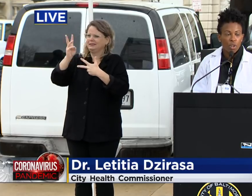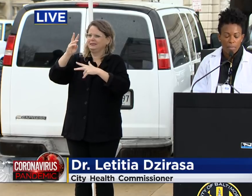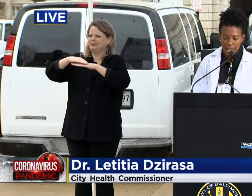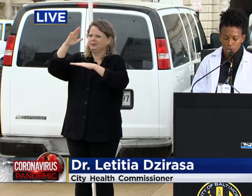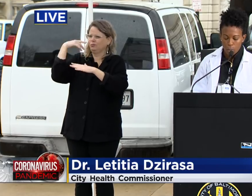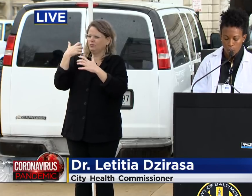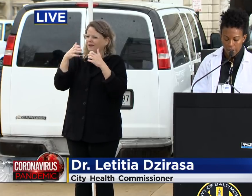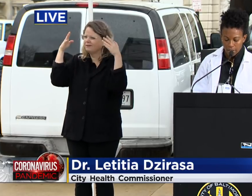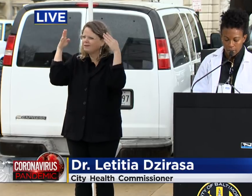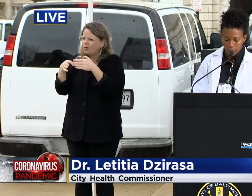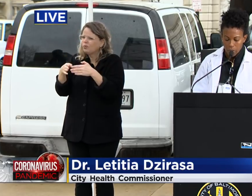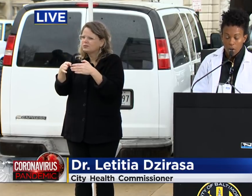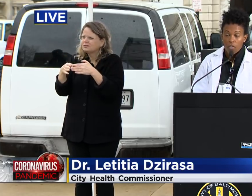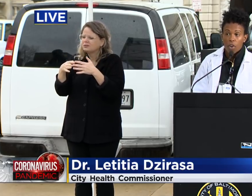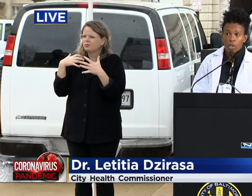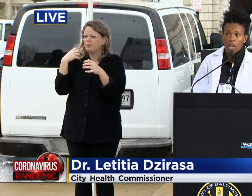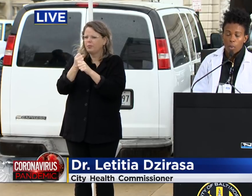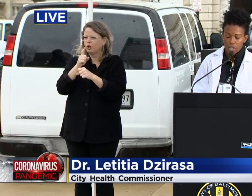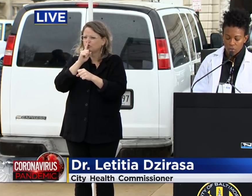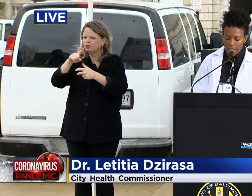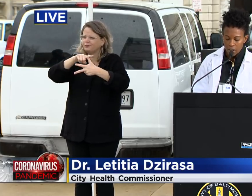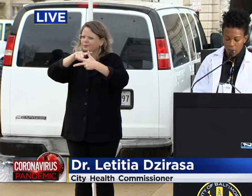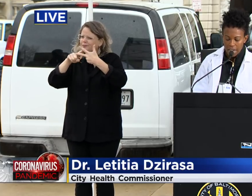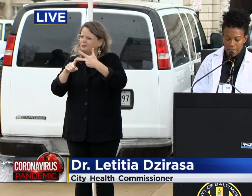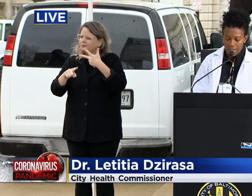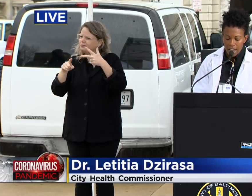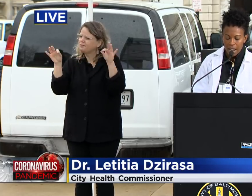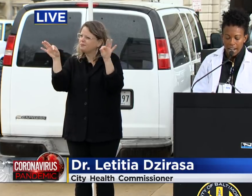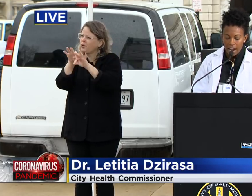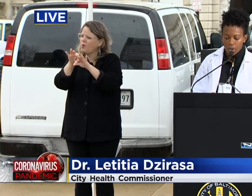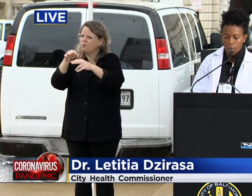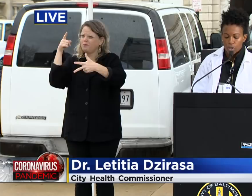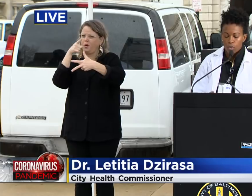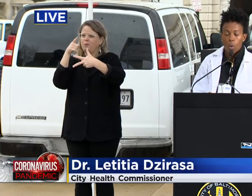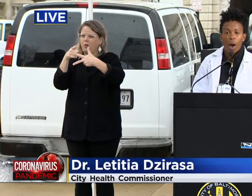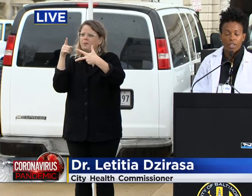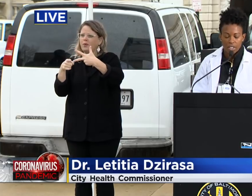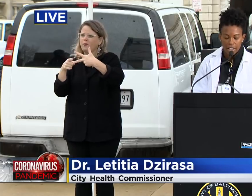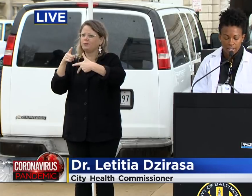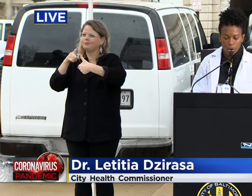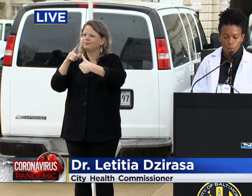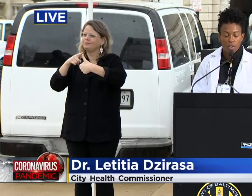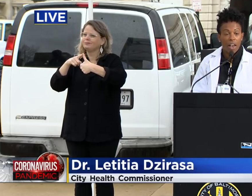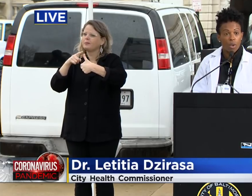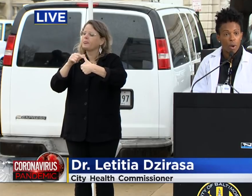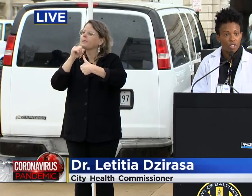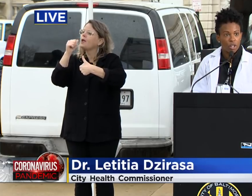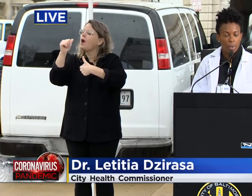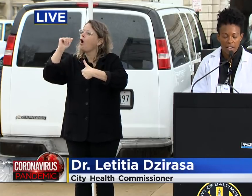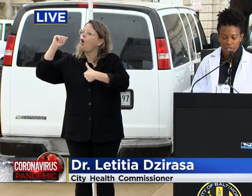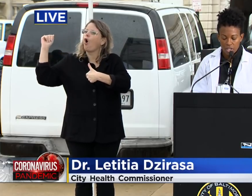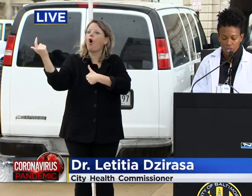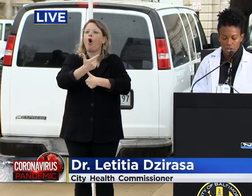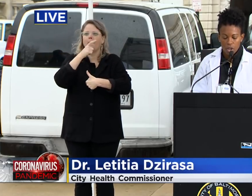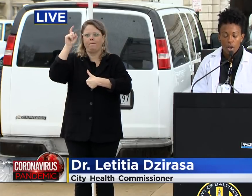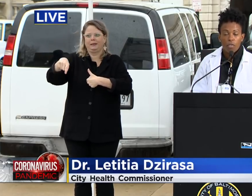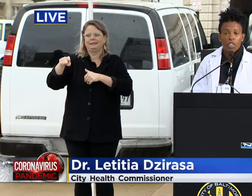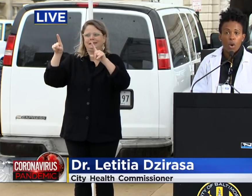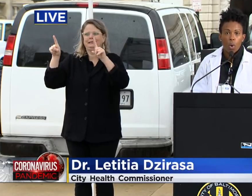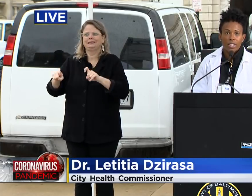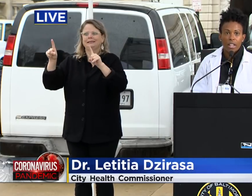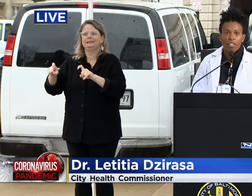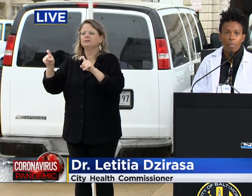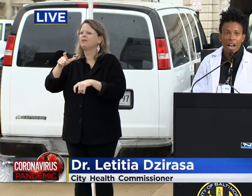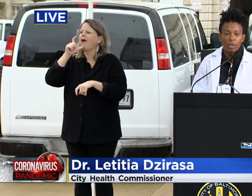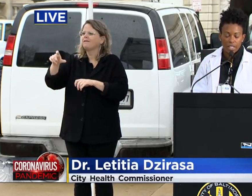discuss three major points. First, I want to reiterate that not every person requires testing or evaluation by a physician for